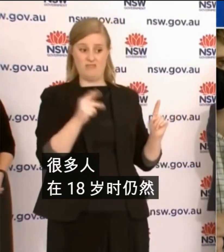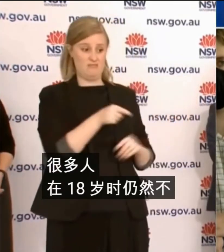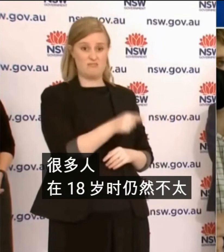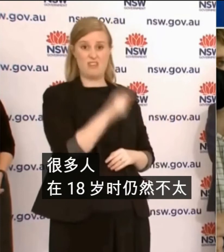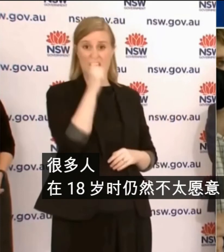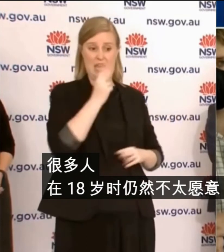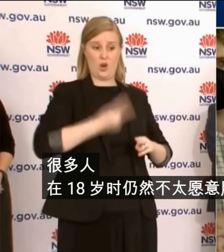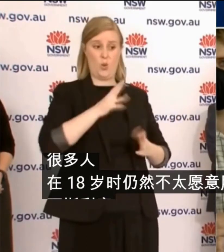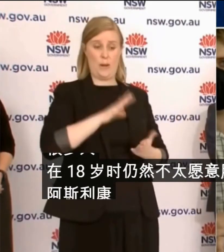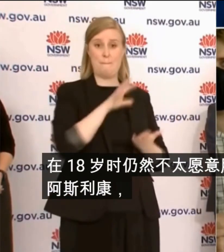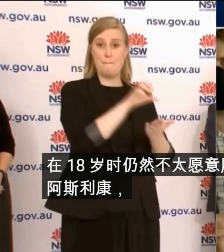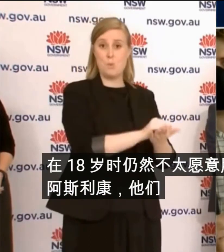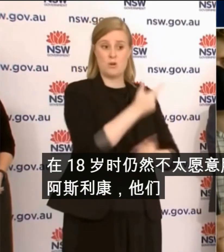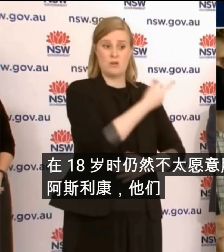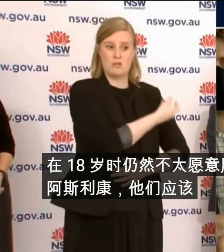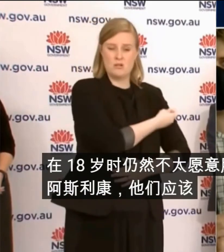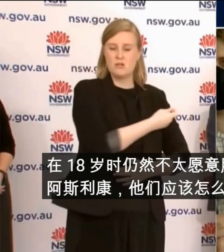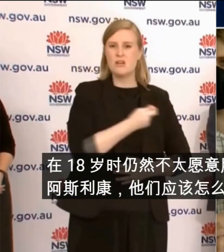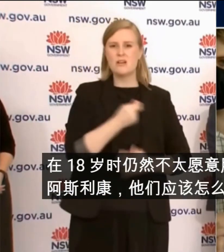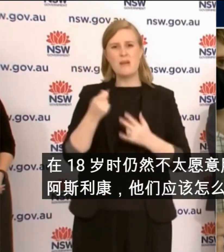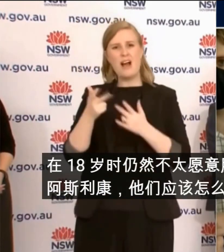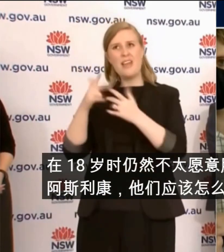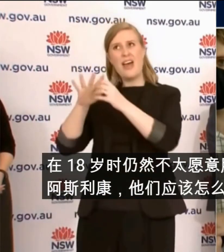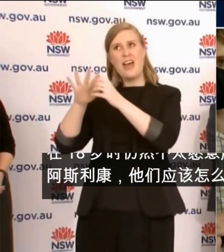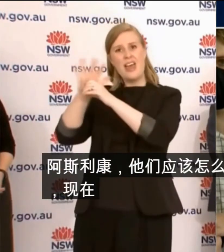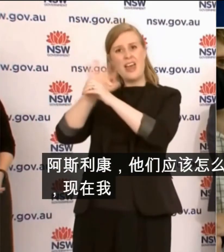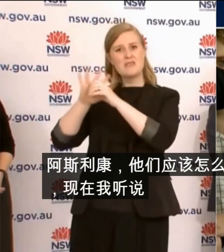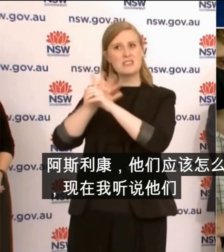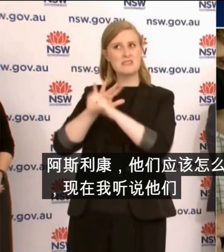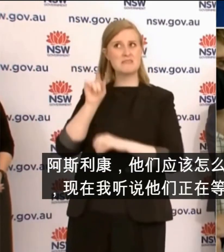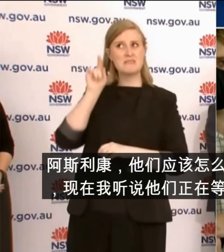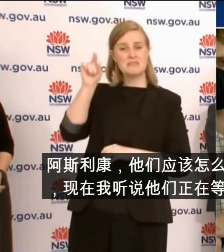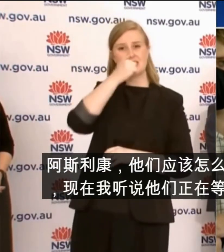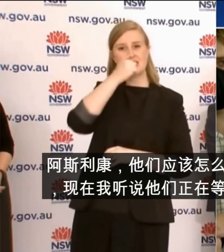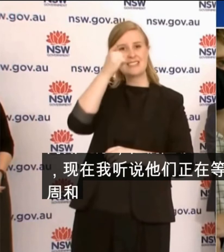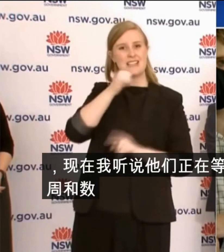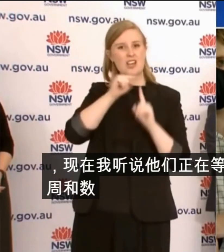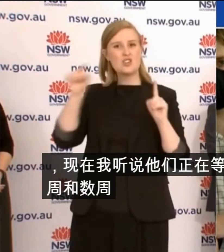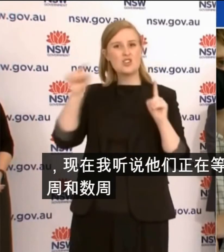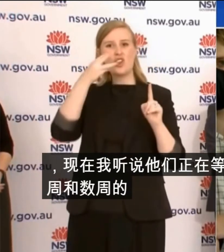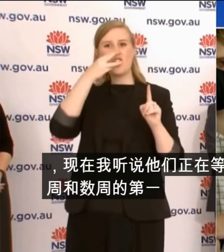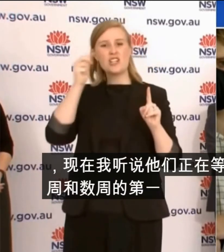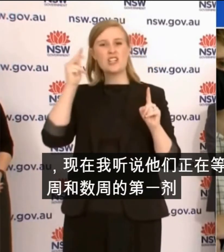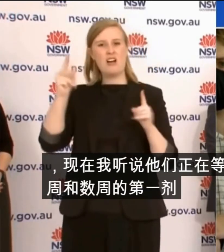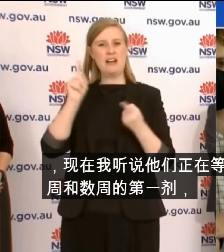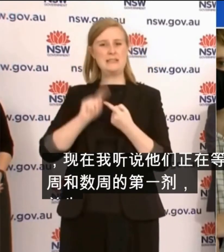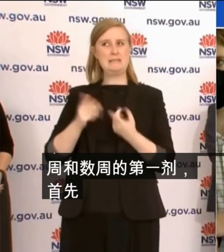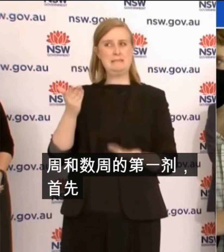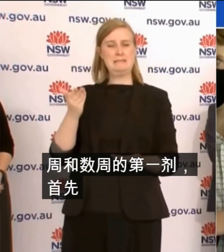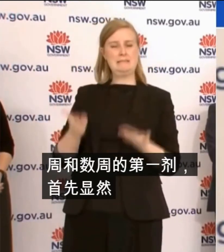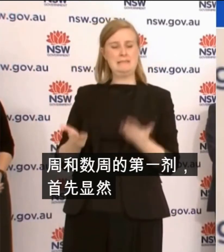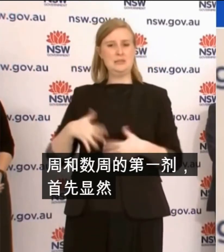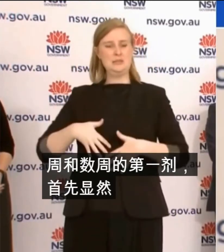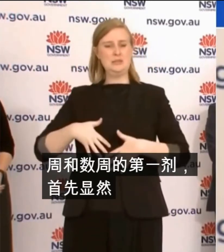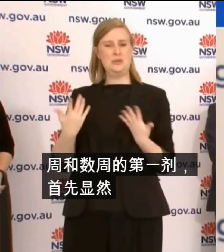they're 18 to take AstraZeneca. What should they do? And now I've heard they're waiting weeks and weeks for their first dose. Well,